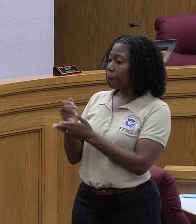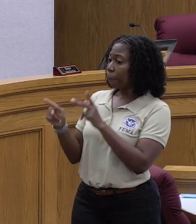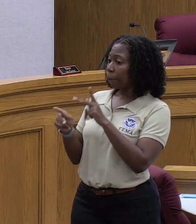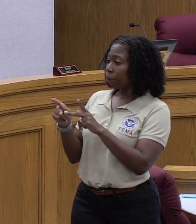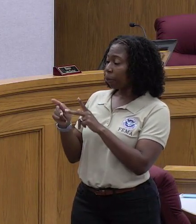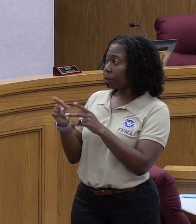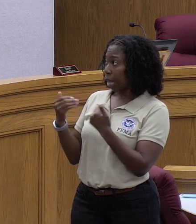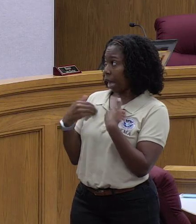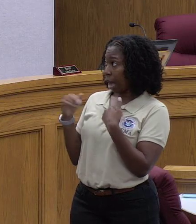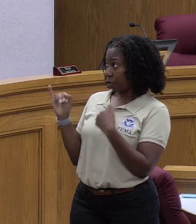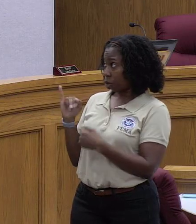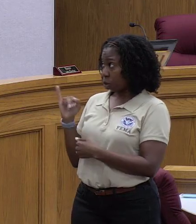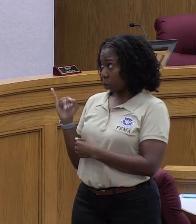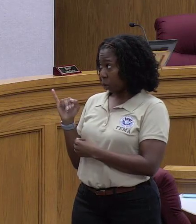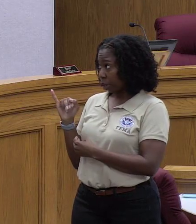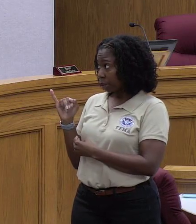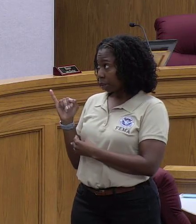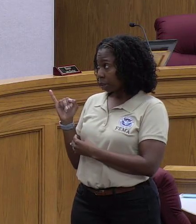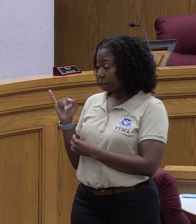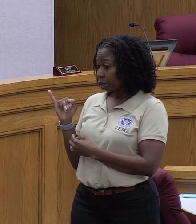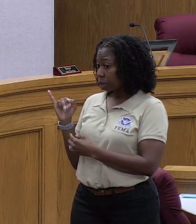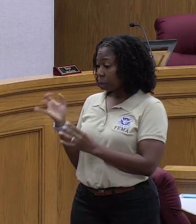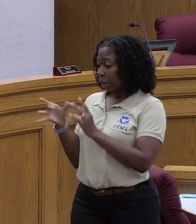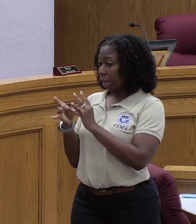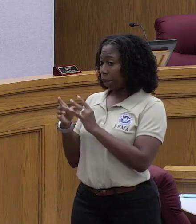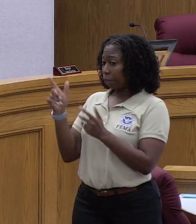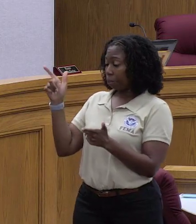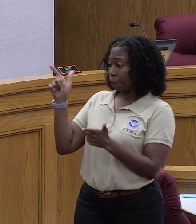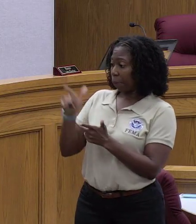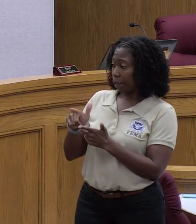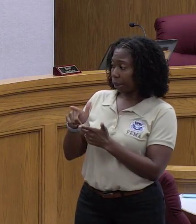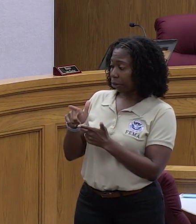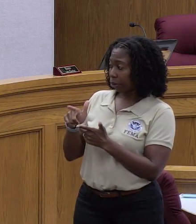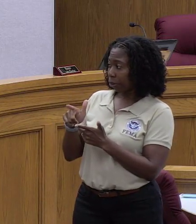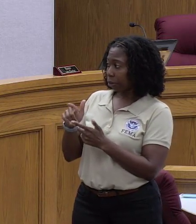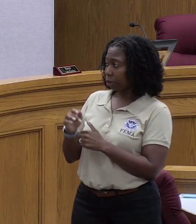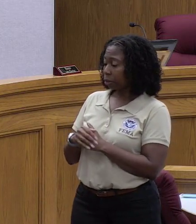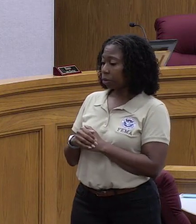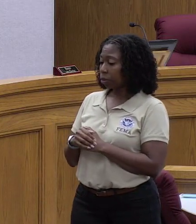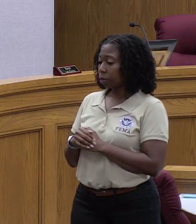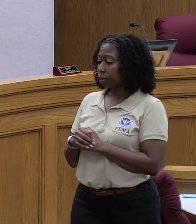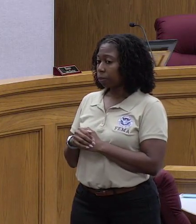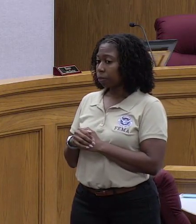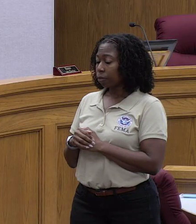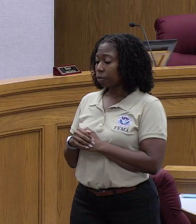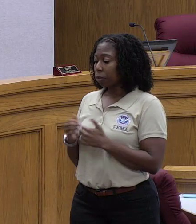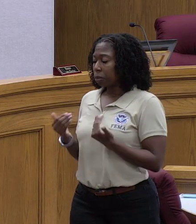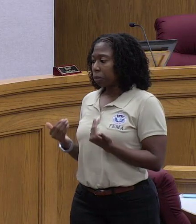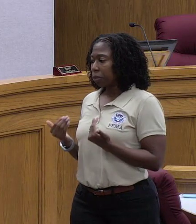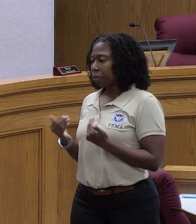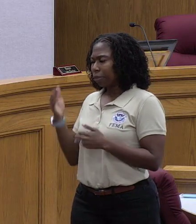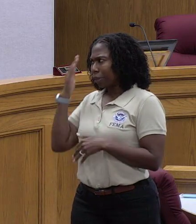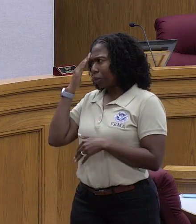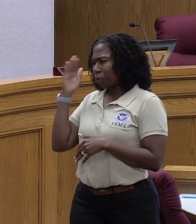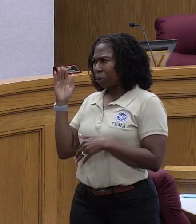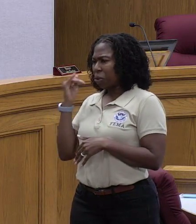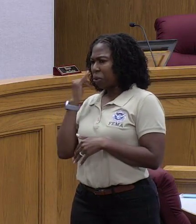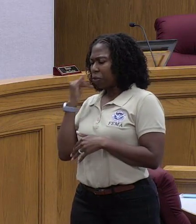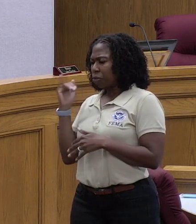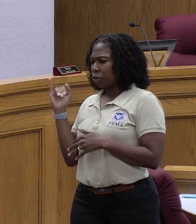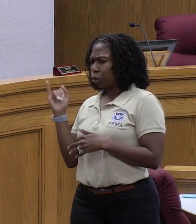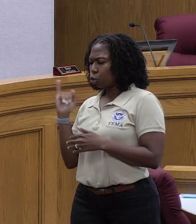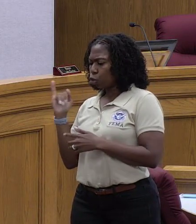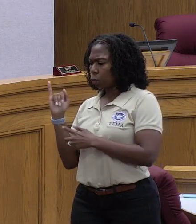have insurance as far as mitigation? Because I don't know at this point, whether insurance